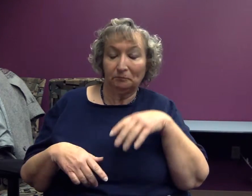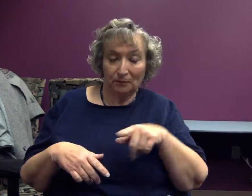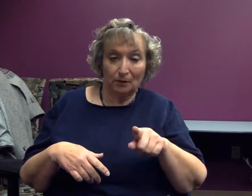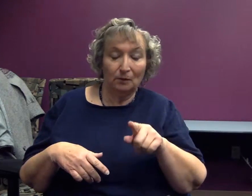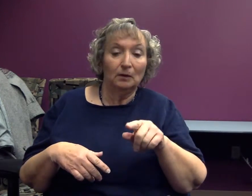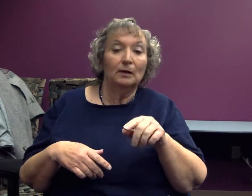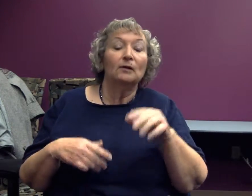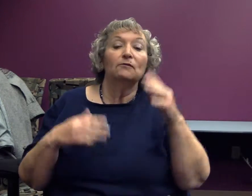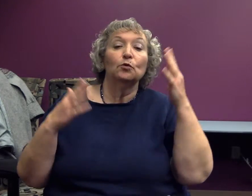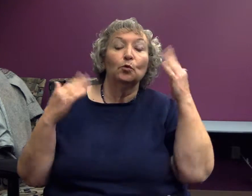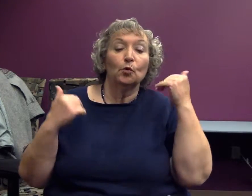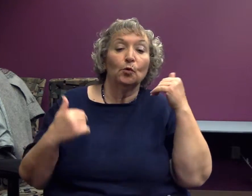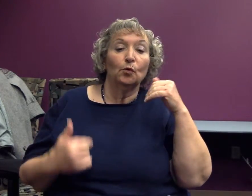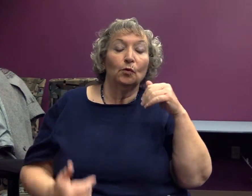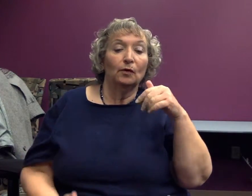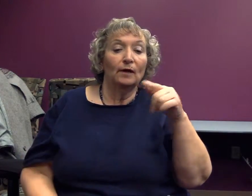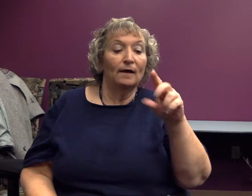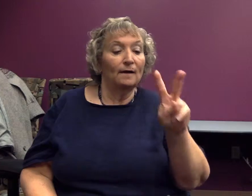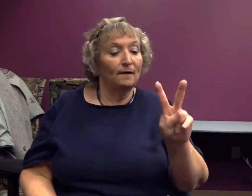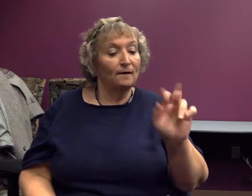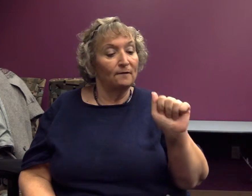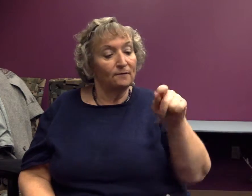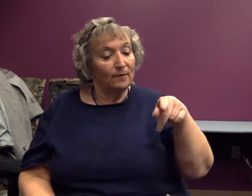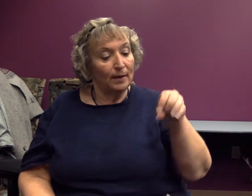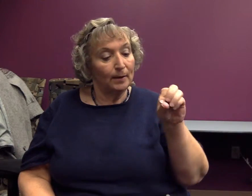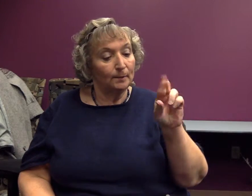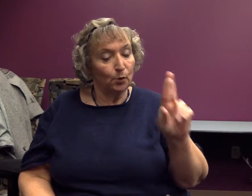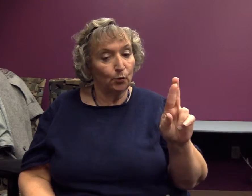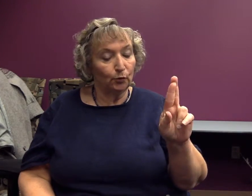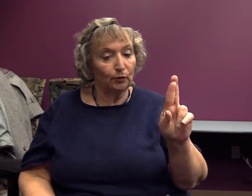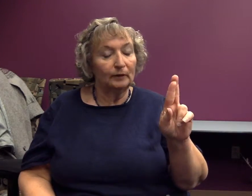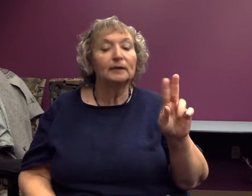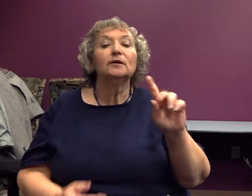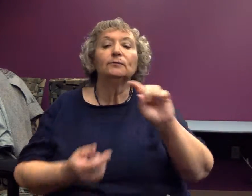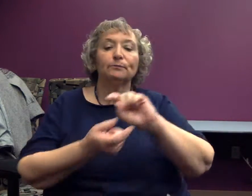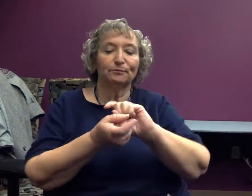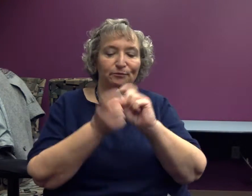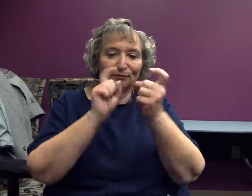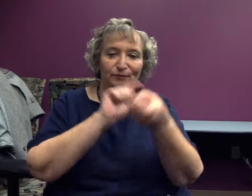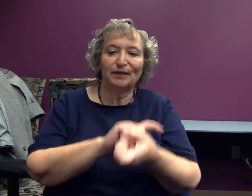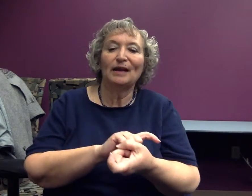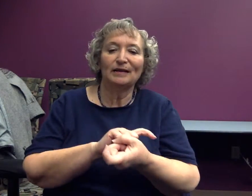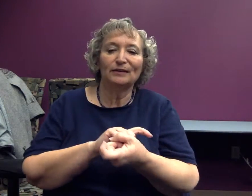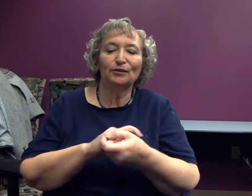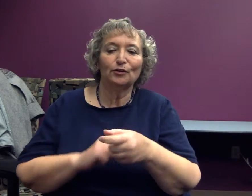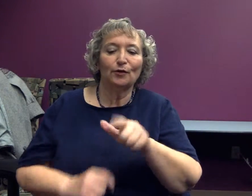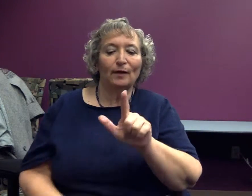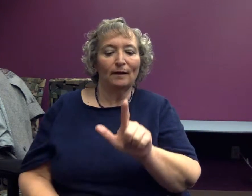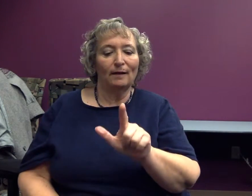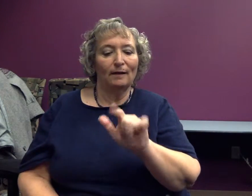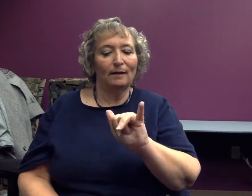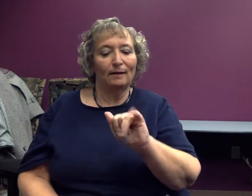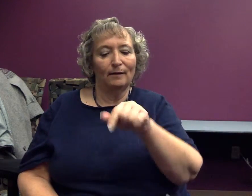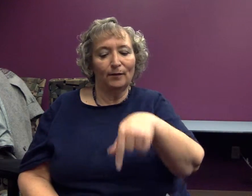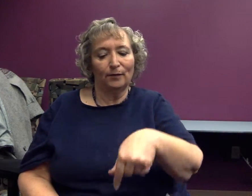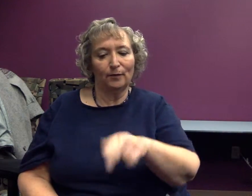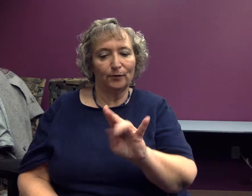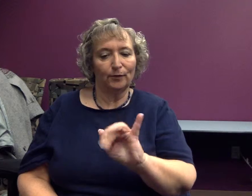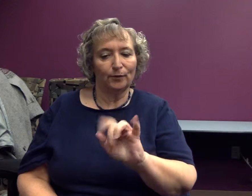turns into solid. Why do you think that the water vapor in the air is collecting on the outside of the Pepsi?